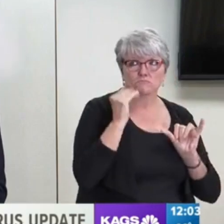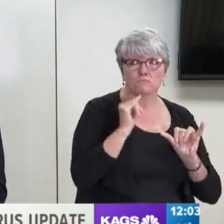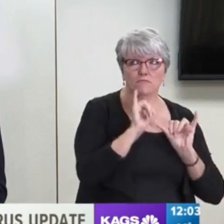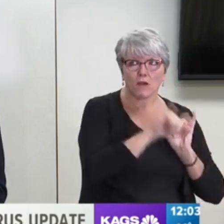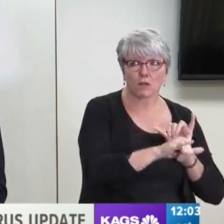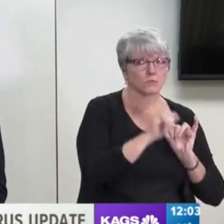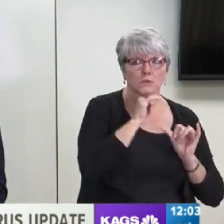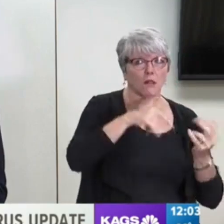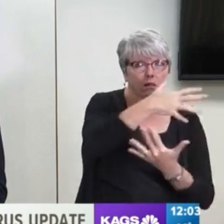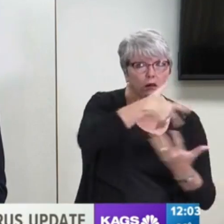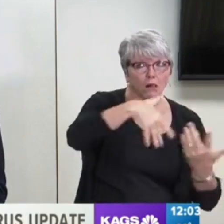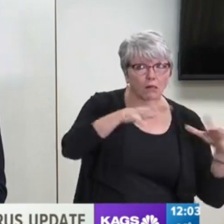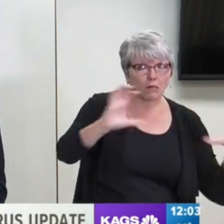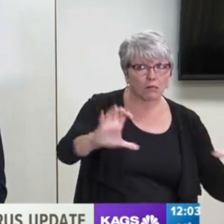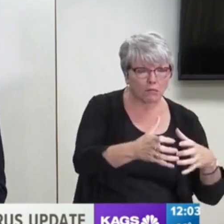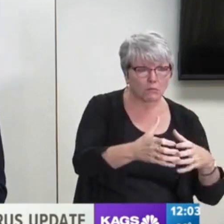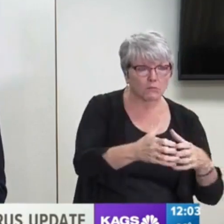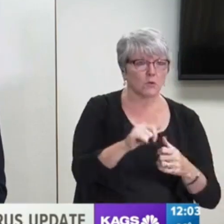officials.